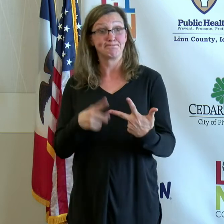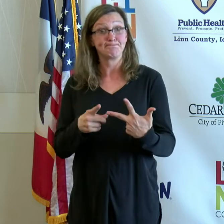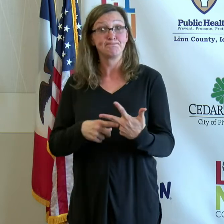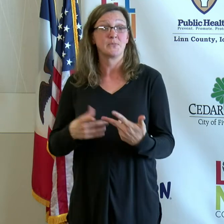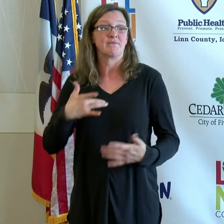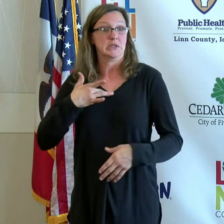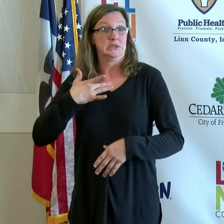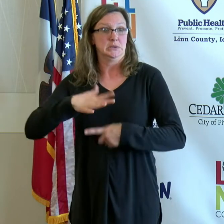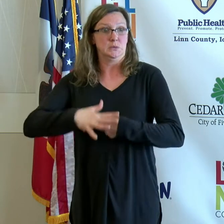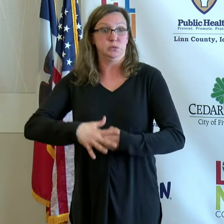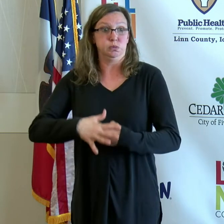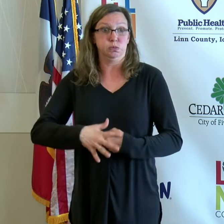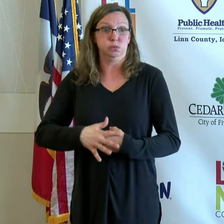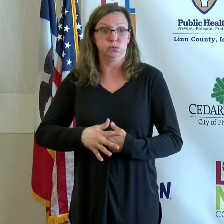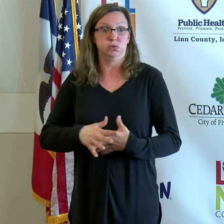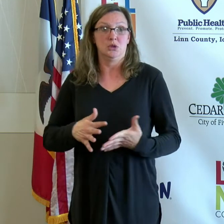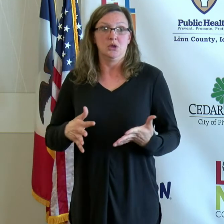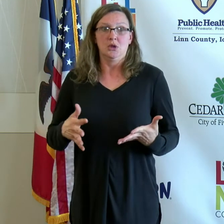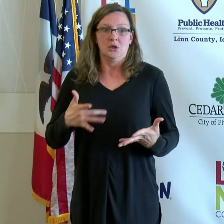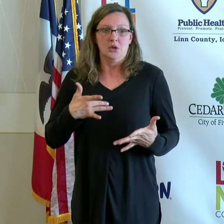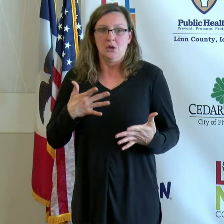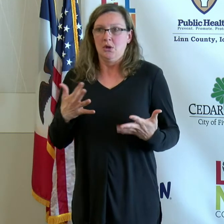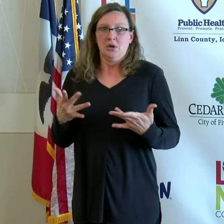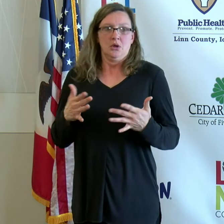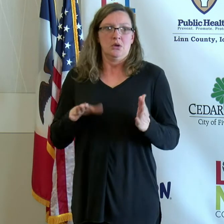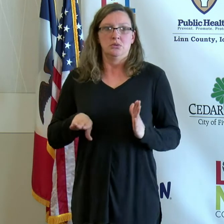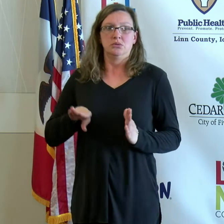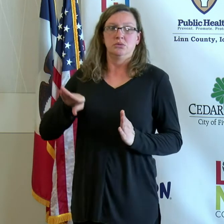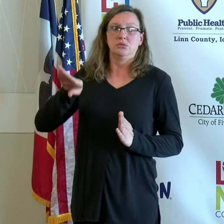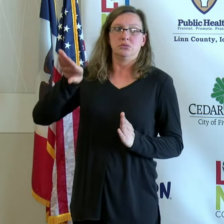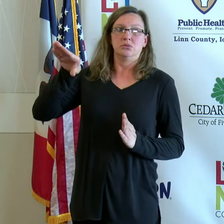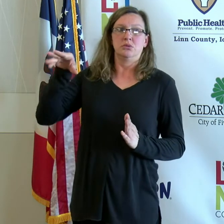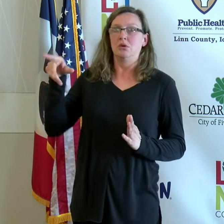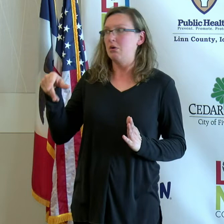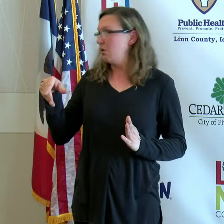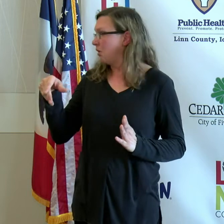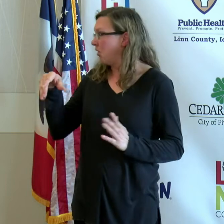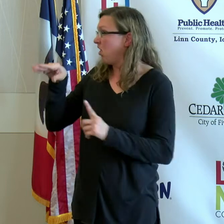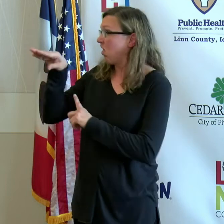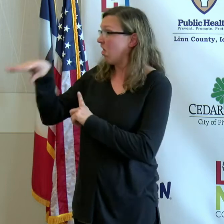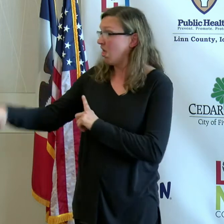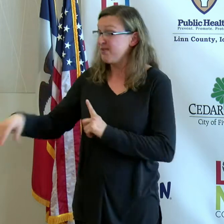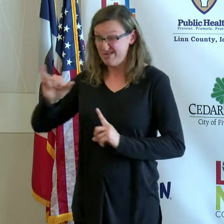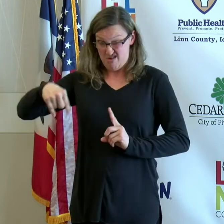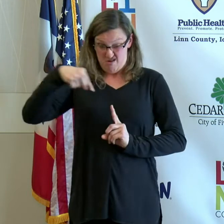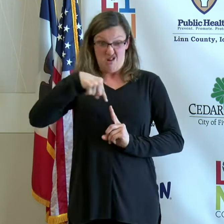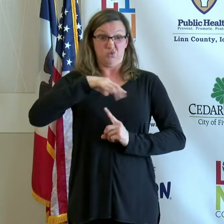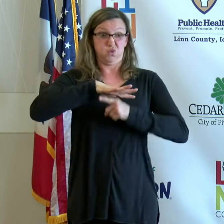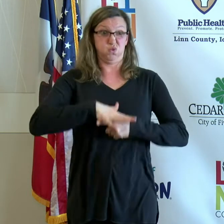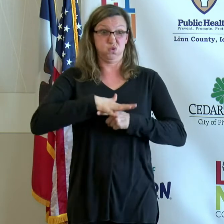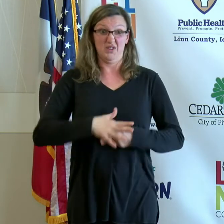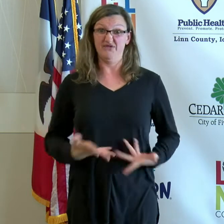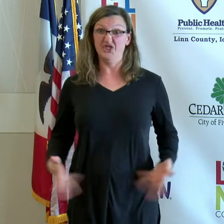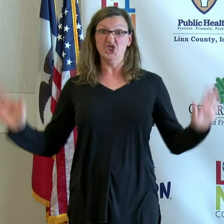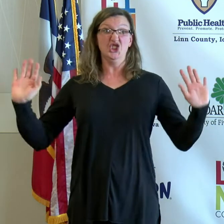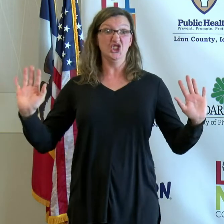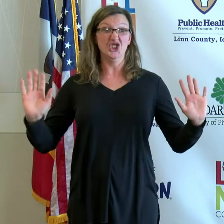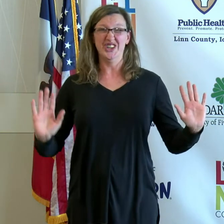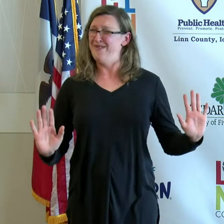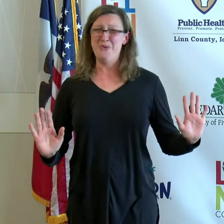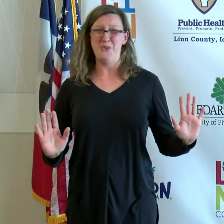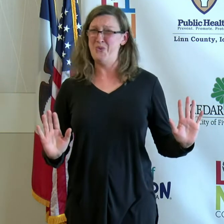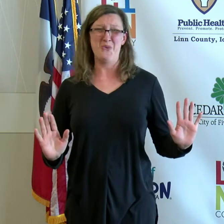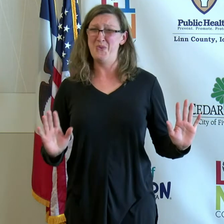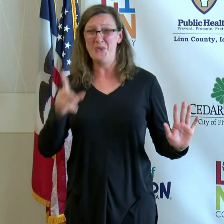and overcoming the problems caused by this major disaster will continue for months and years to come. Our safety